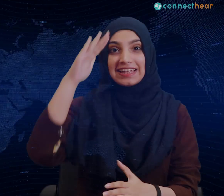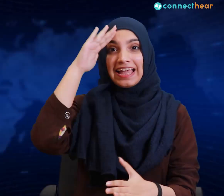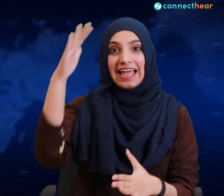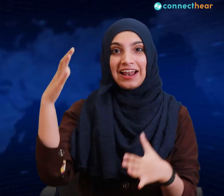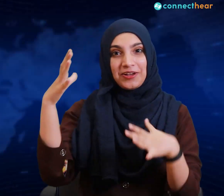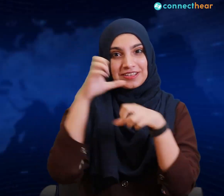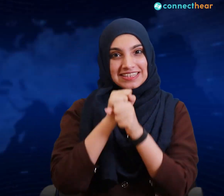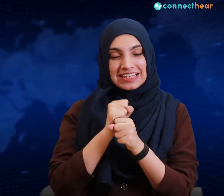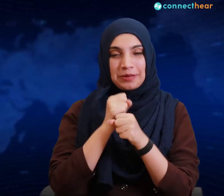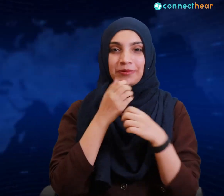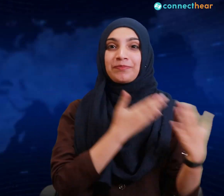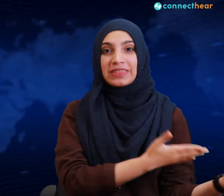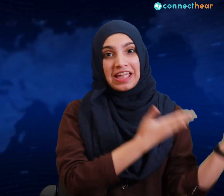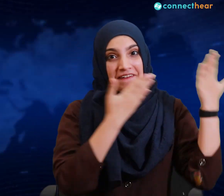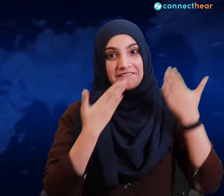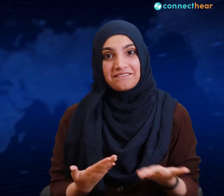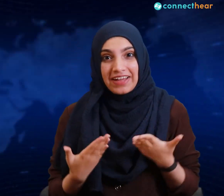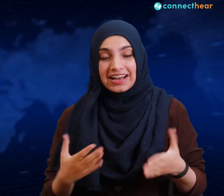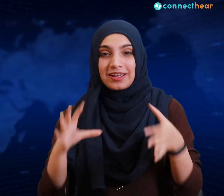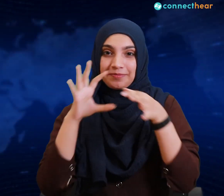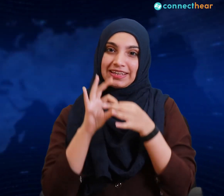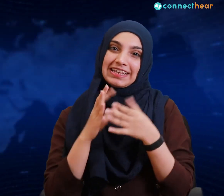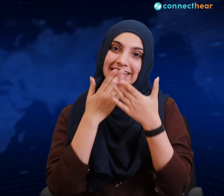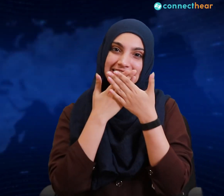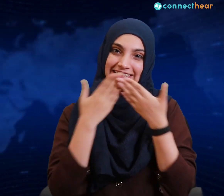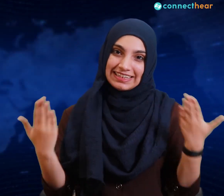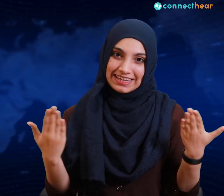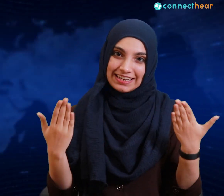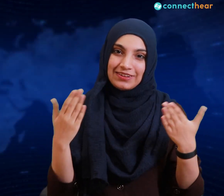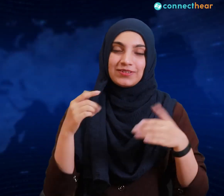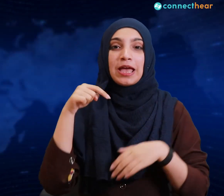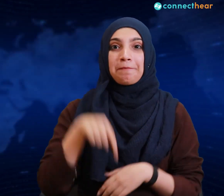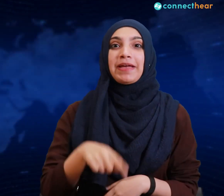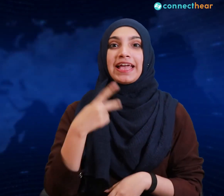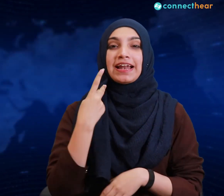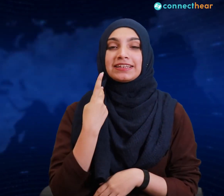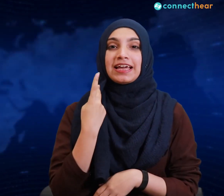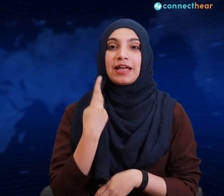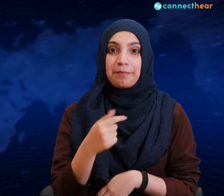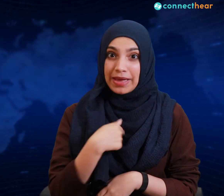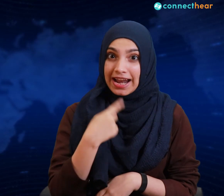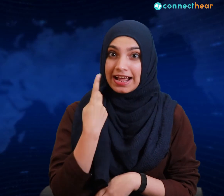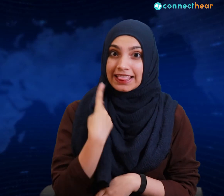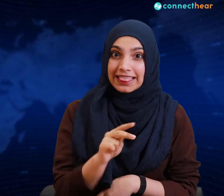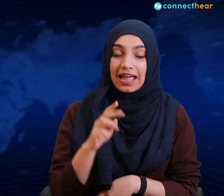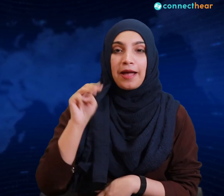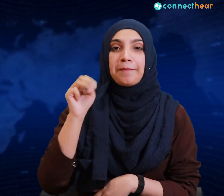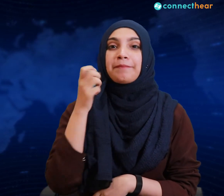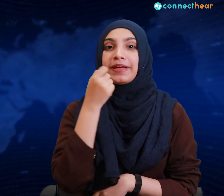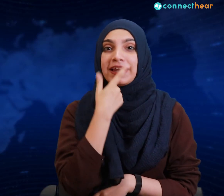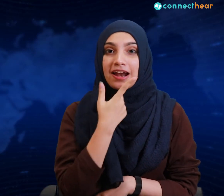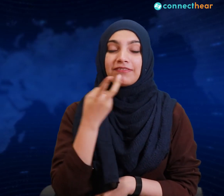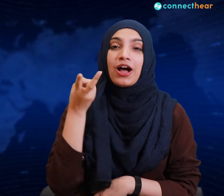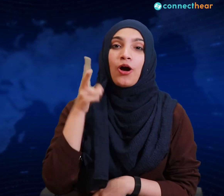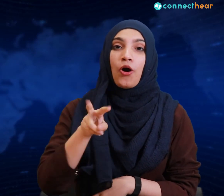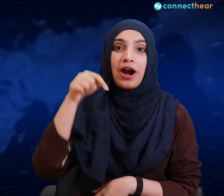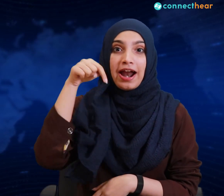Hello, everyone, and welcome to Connect News. My name is Minerva, and these are today's